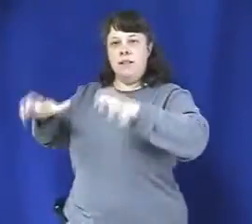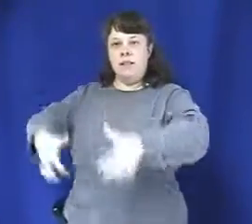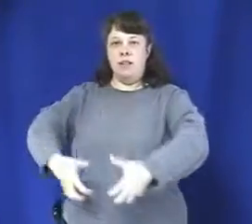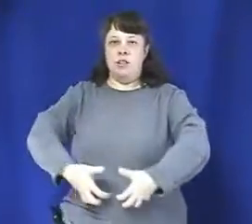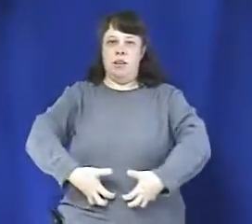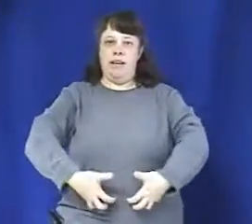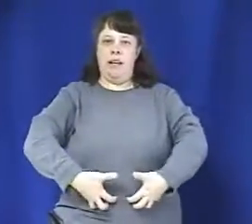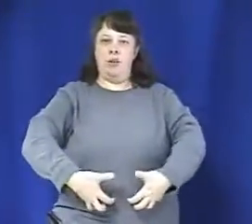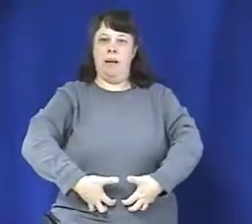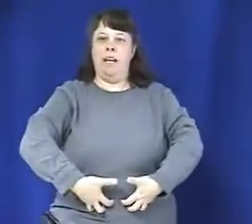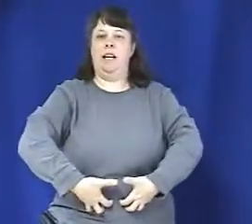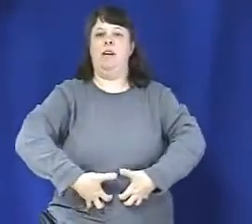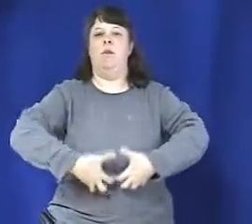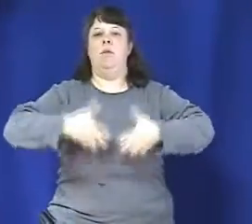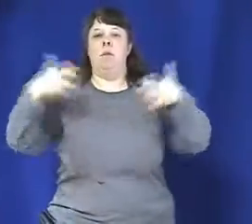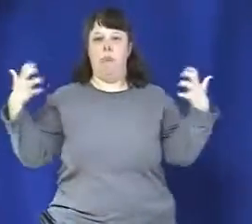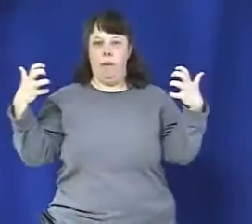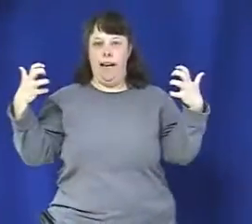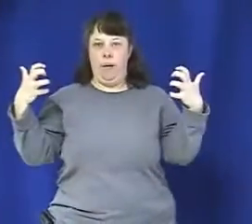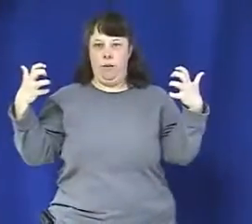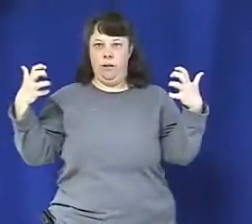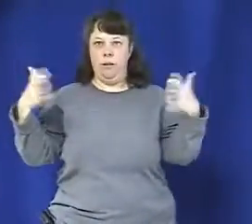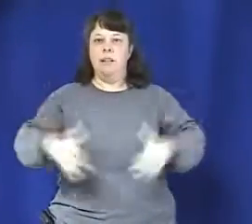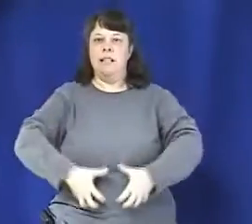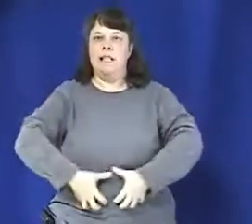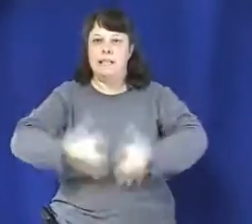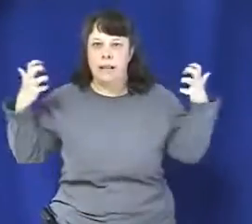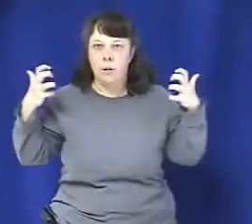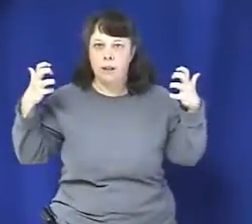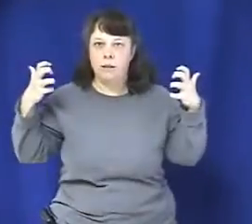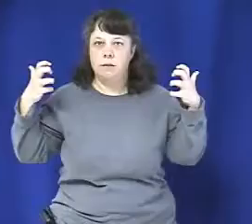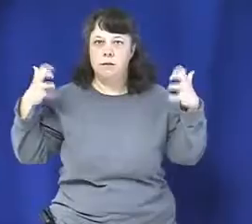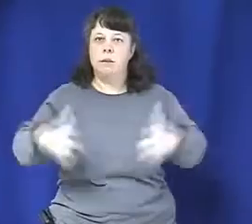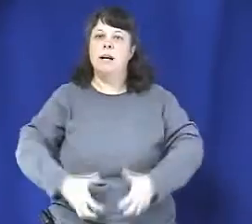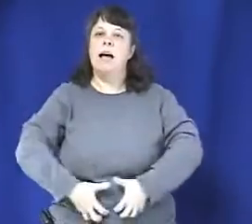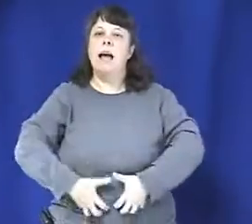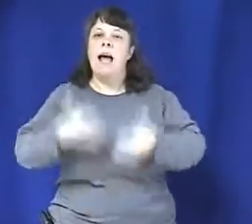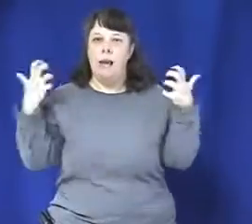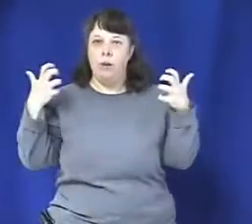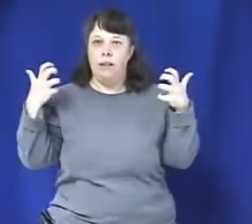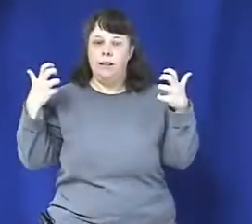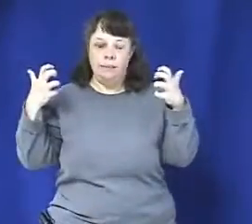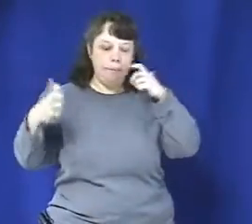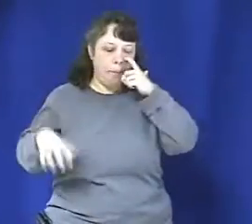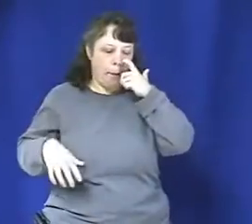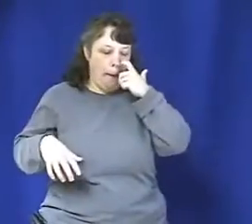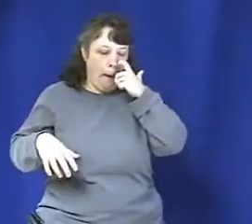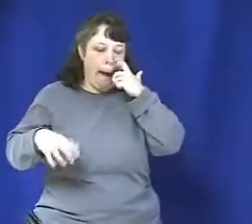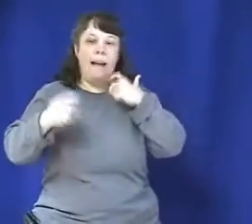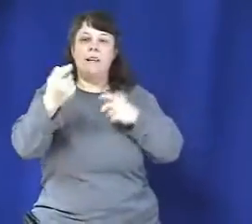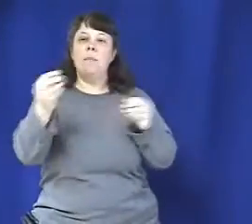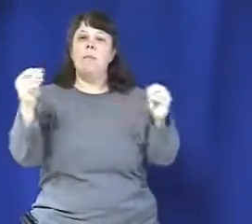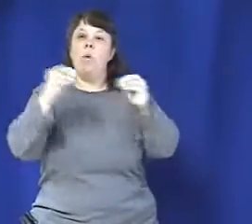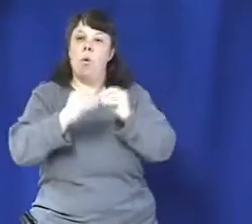Claws start down at your belly, rip up and out. Angry. Angry. And a little bit